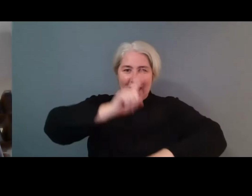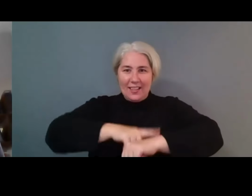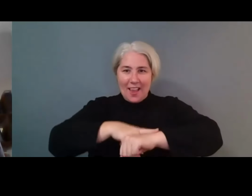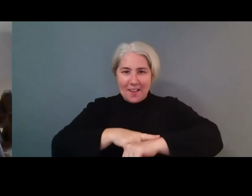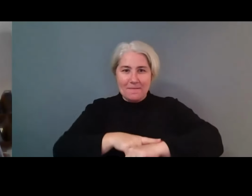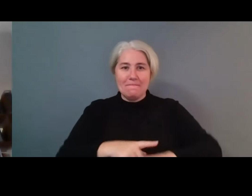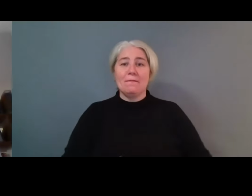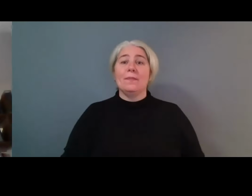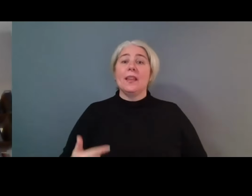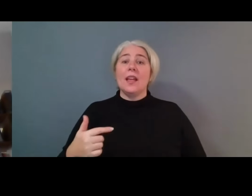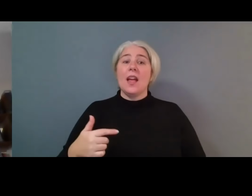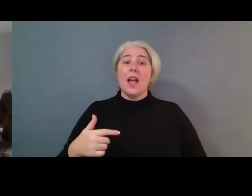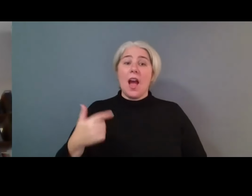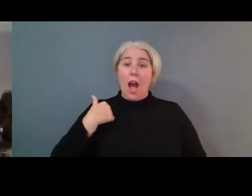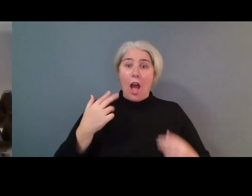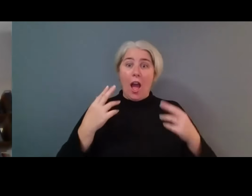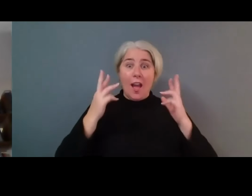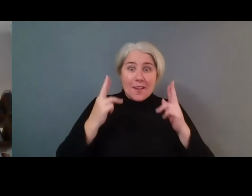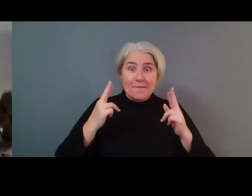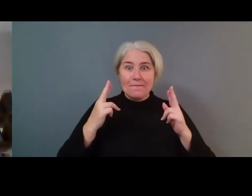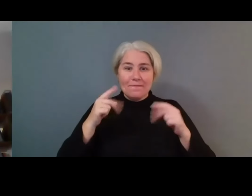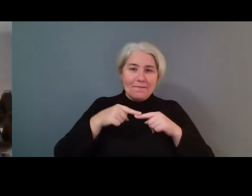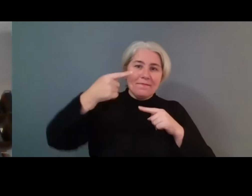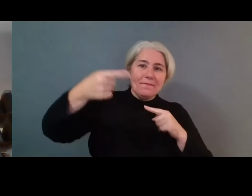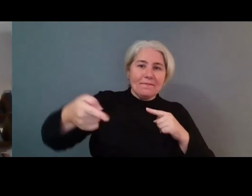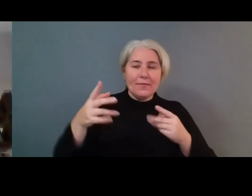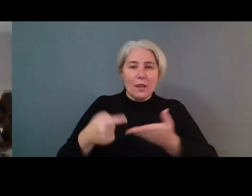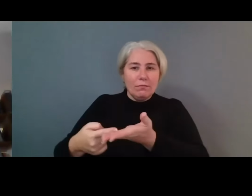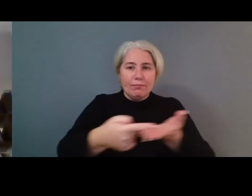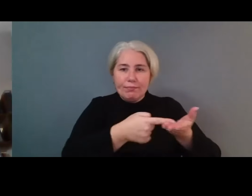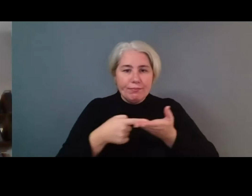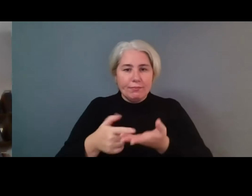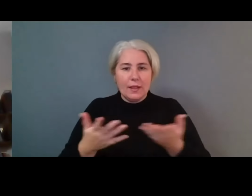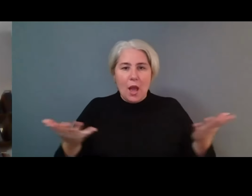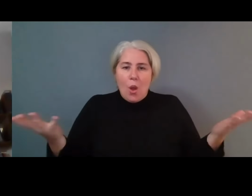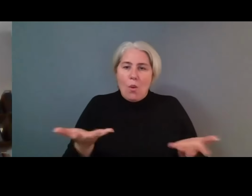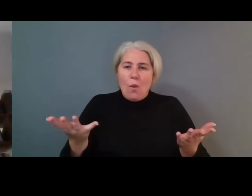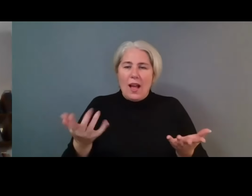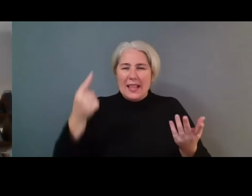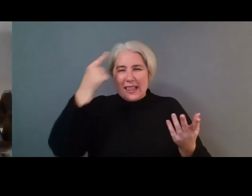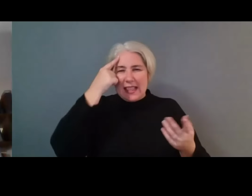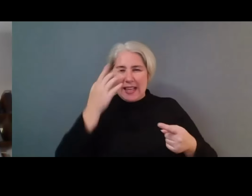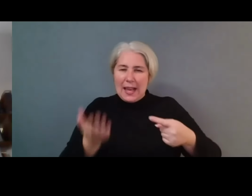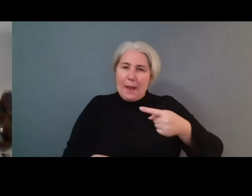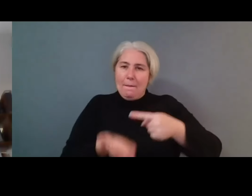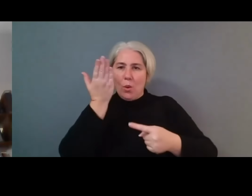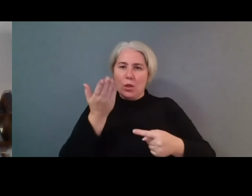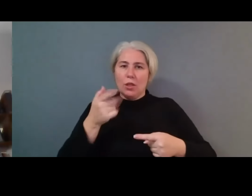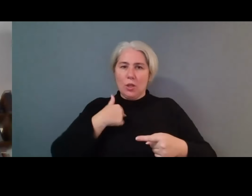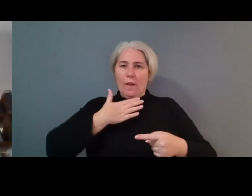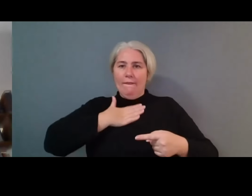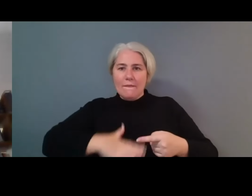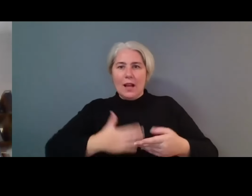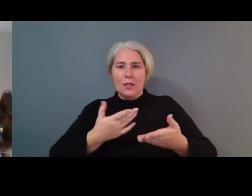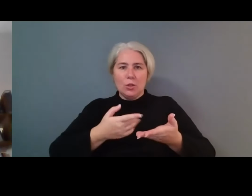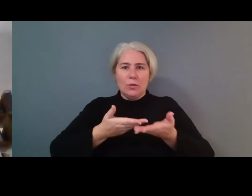the discussion, go into the questions of what is important when engaging with a CTT committee, what can